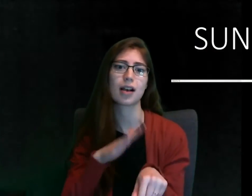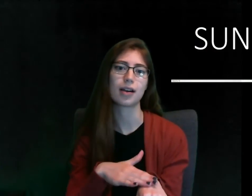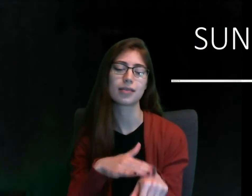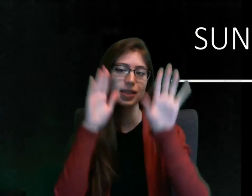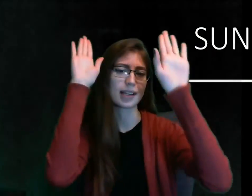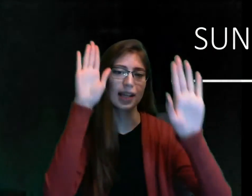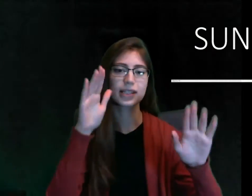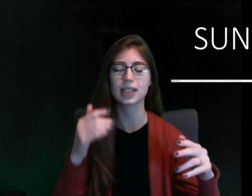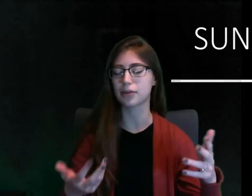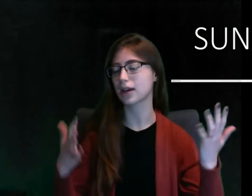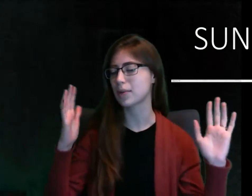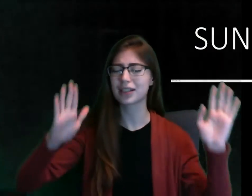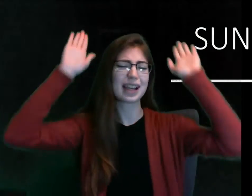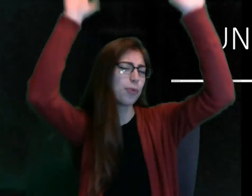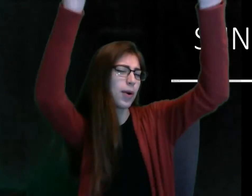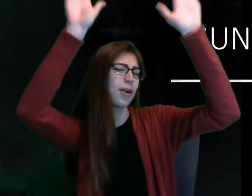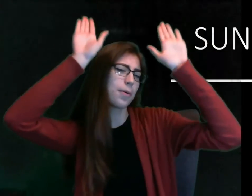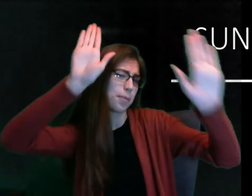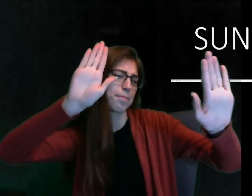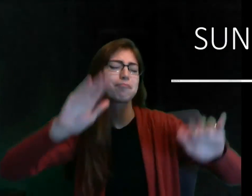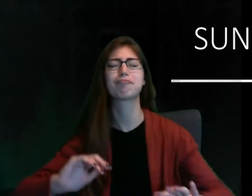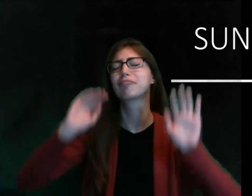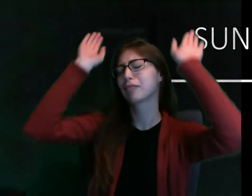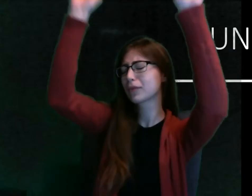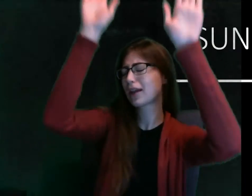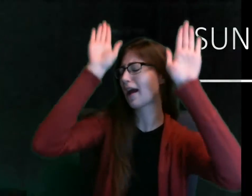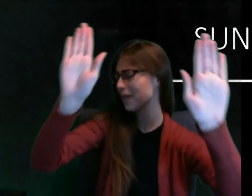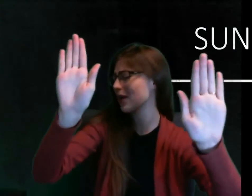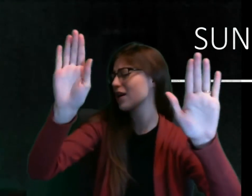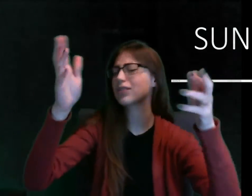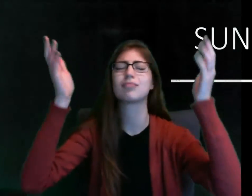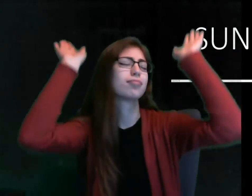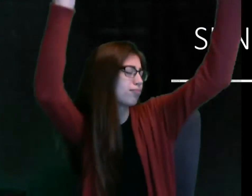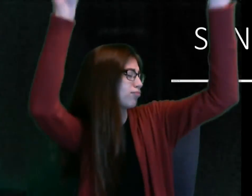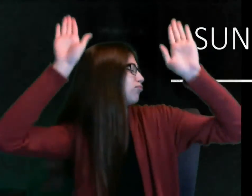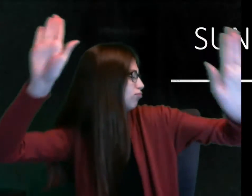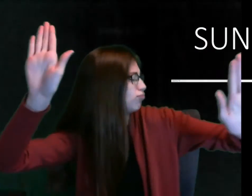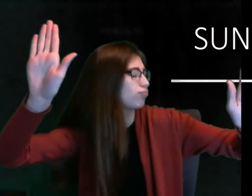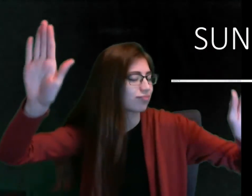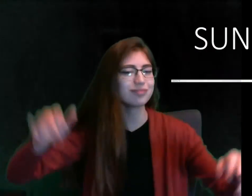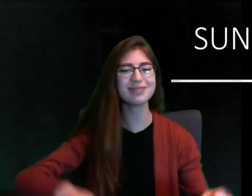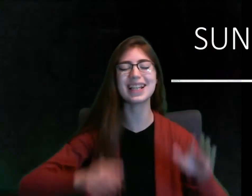on Sundays. You know, you come in, you're like, whoa, high-fiving.